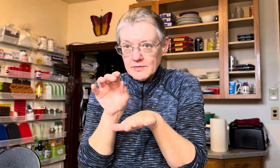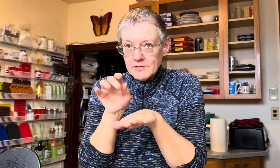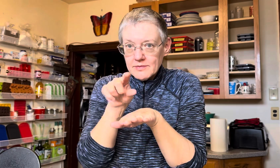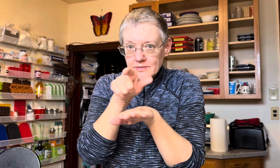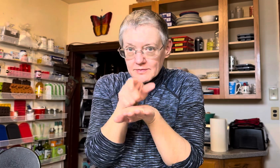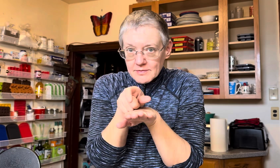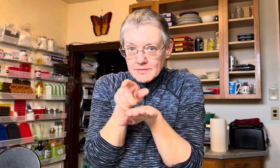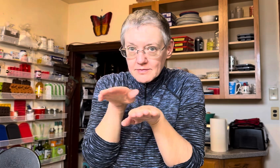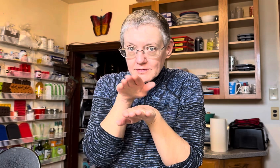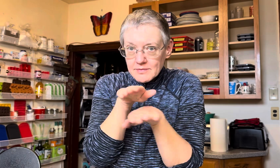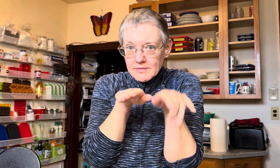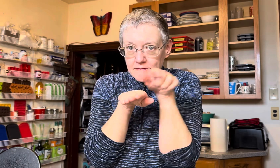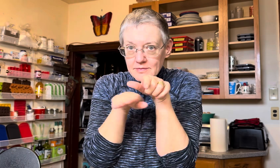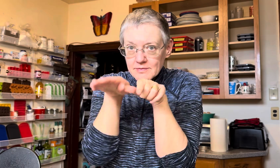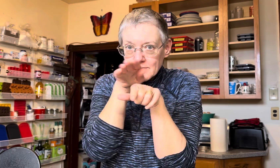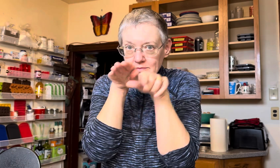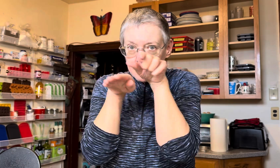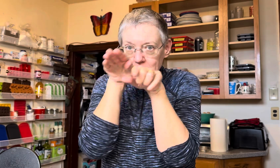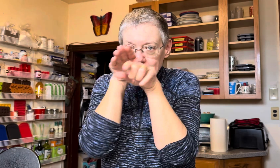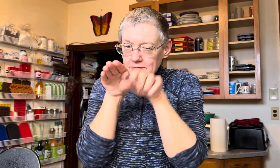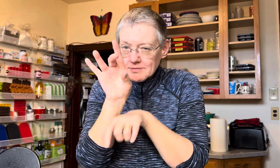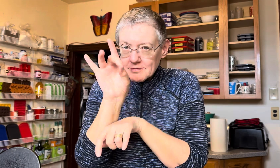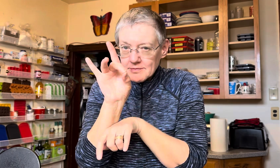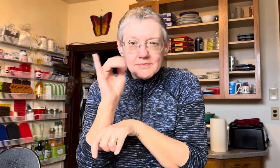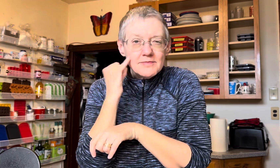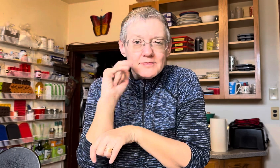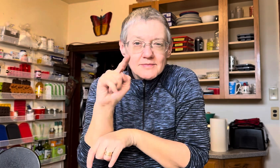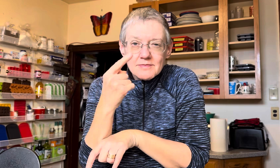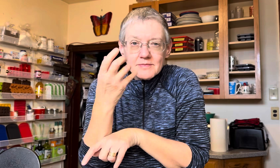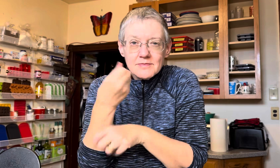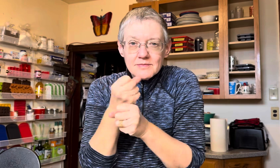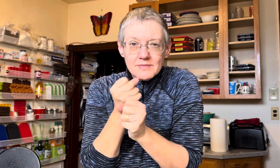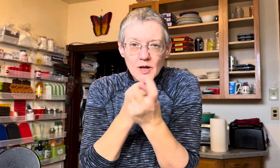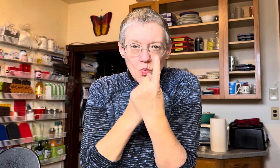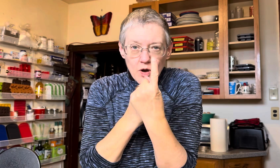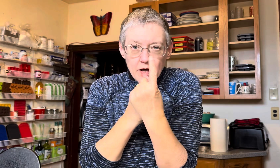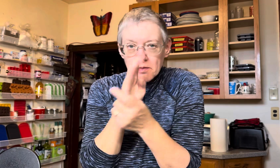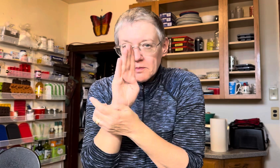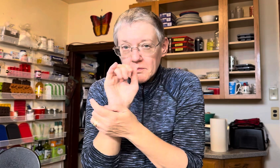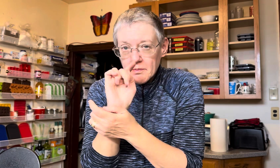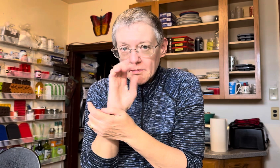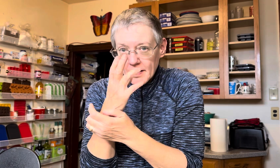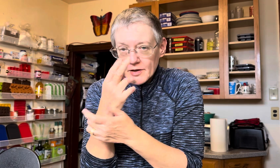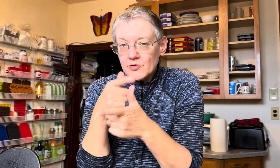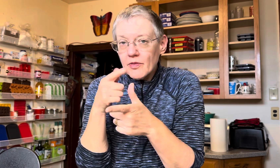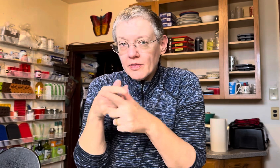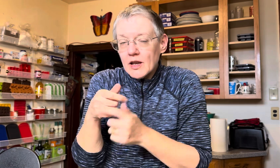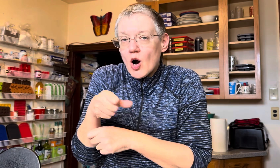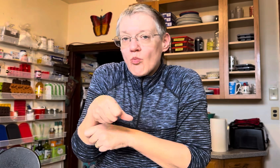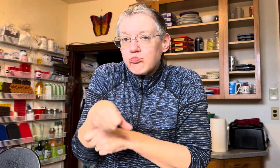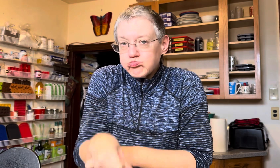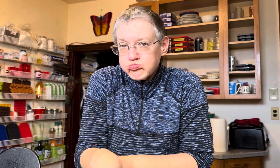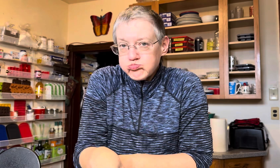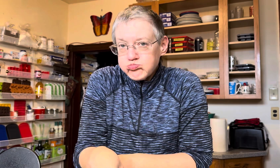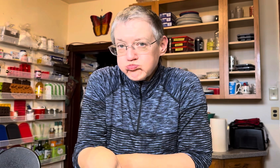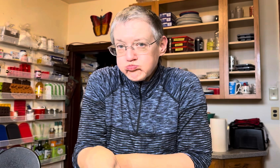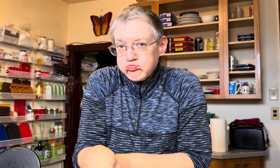one tortilla cut into 8 triangles and stack those 8 triangles and press it if you just want to make one serving at a